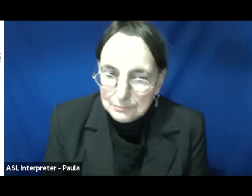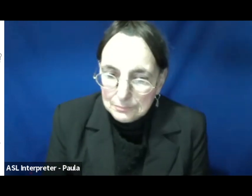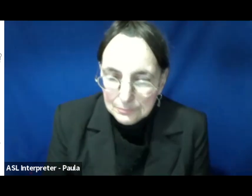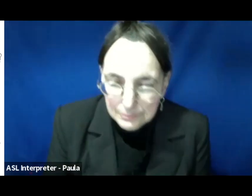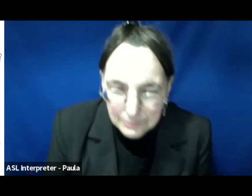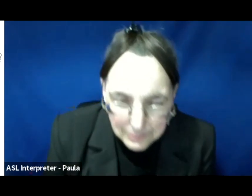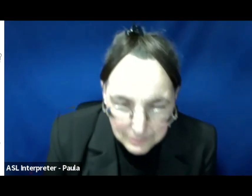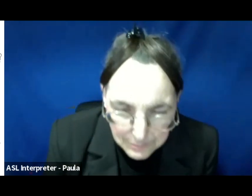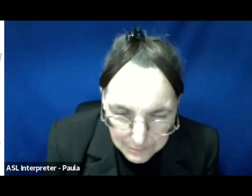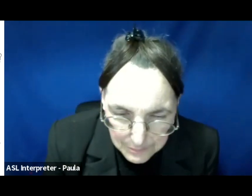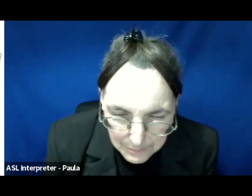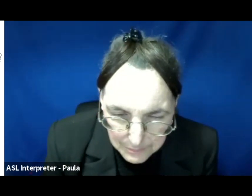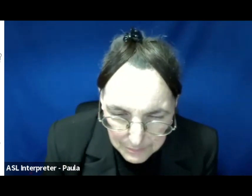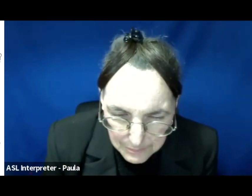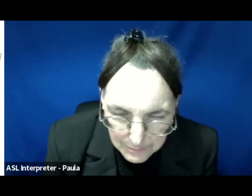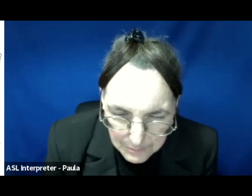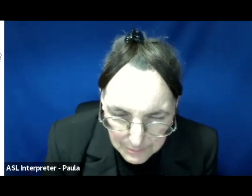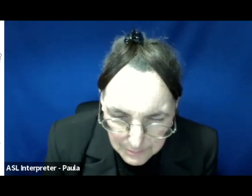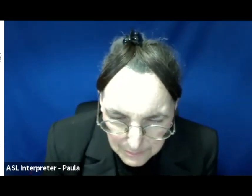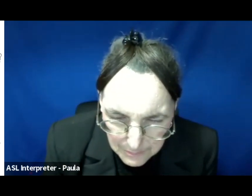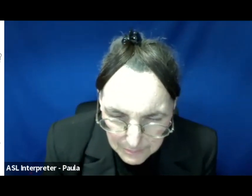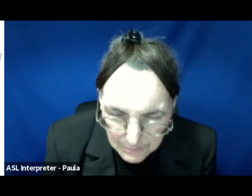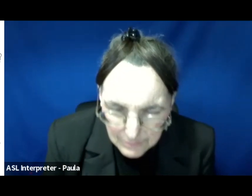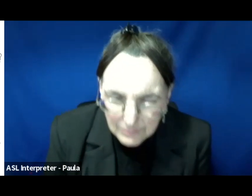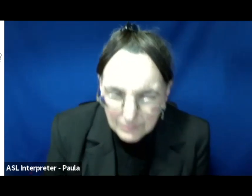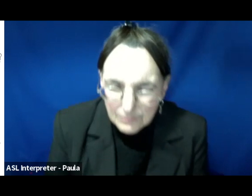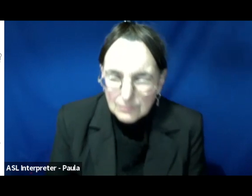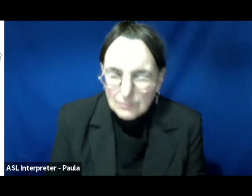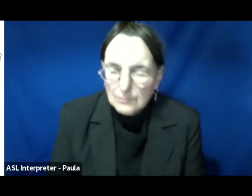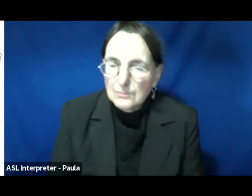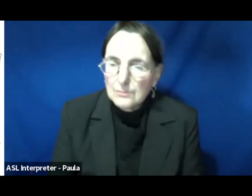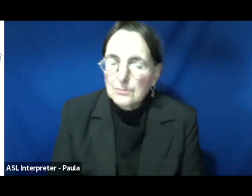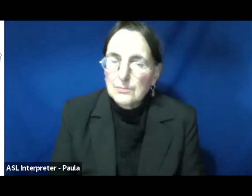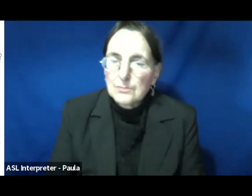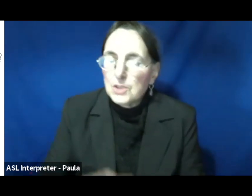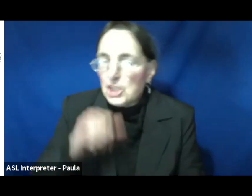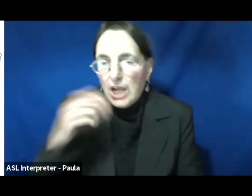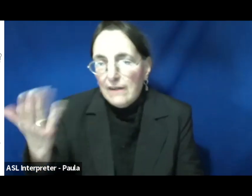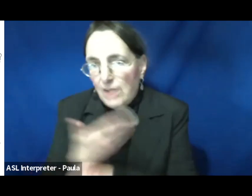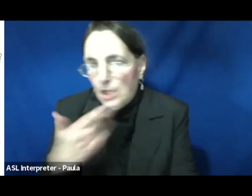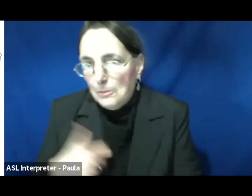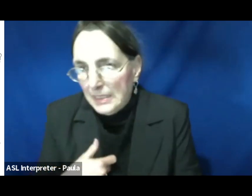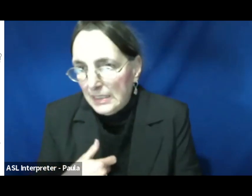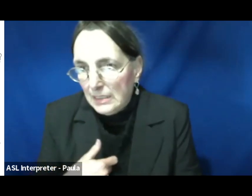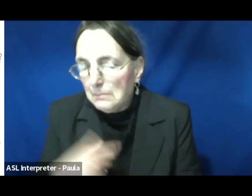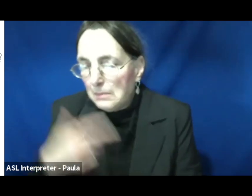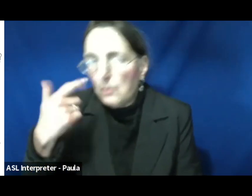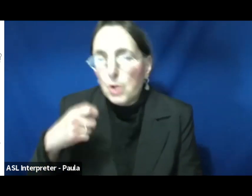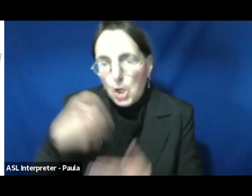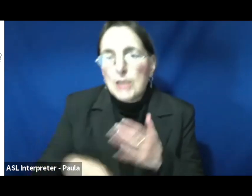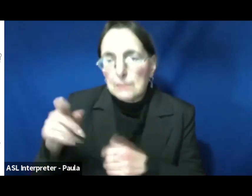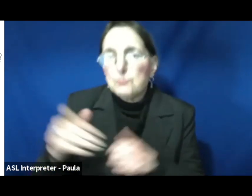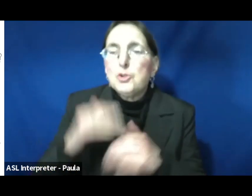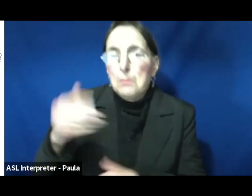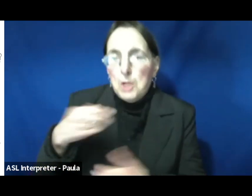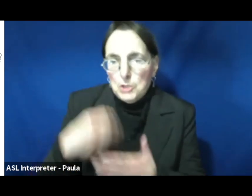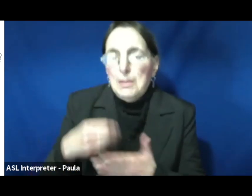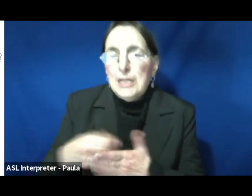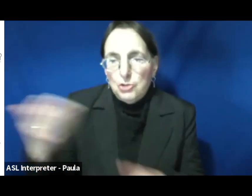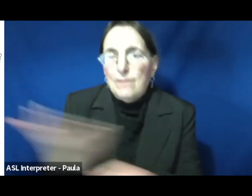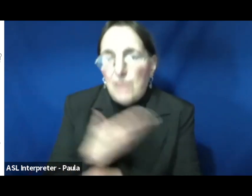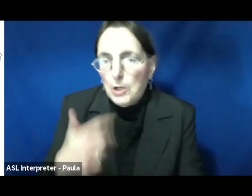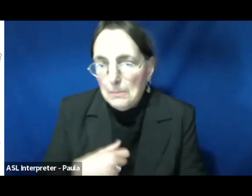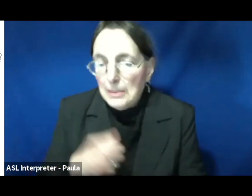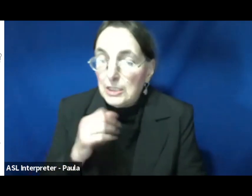They're not going to fire me. It would be too costly for them to fire me, right? Too costly for them to fire me. So here we go. So